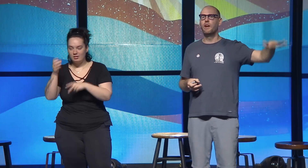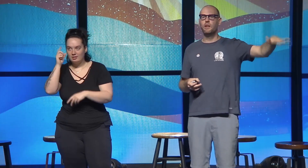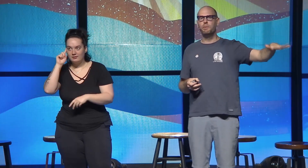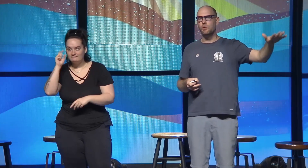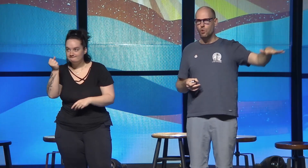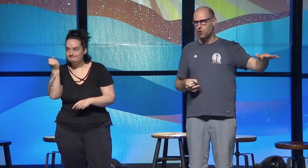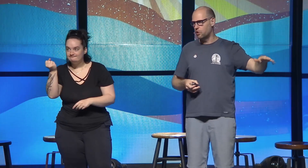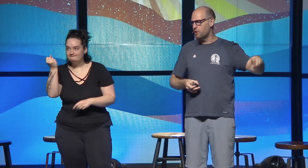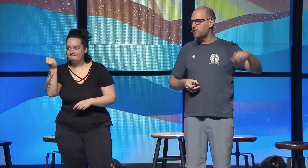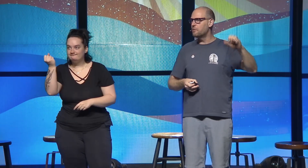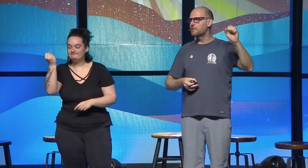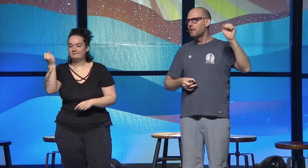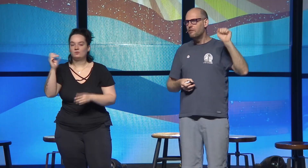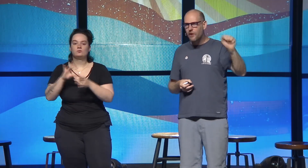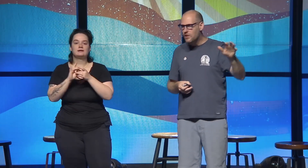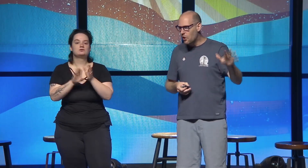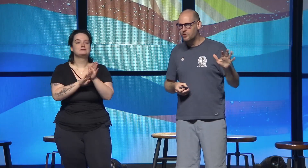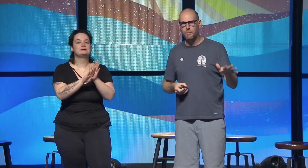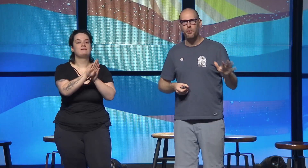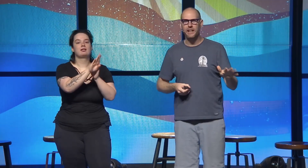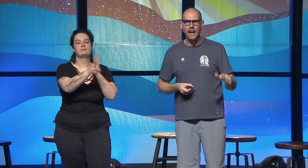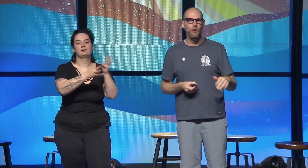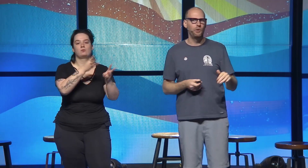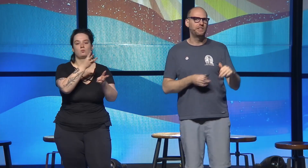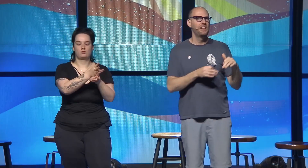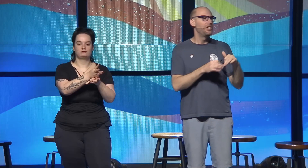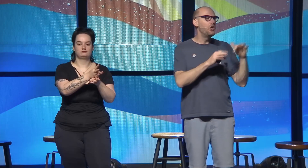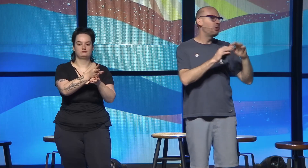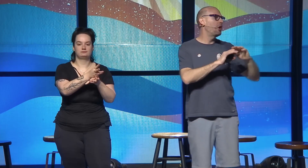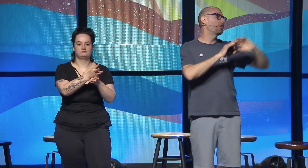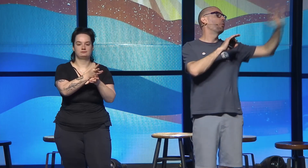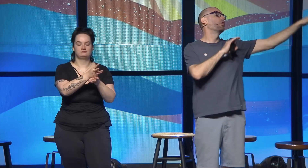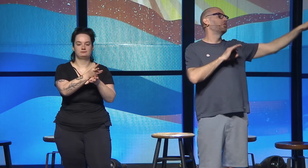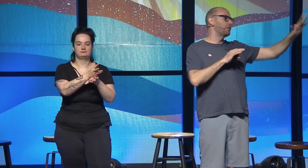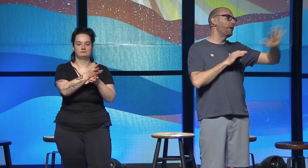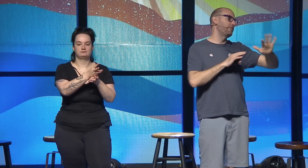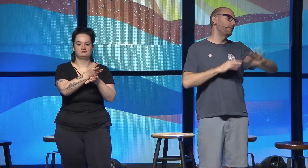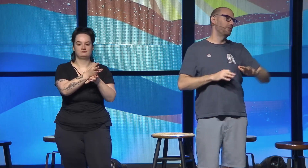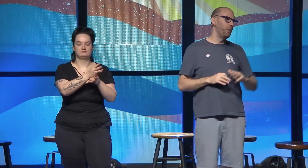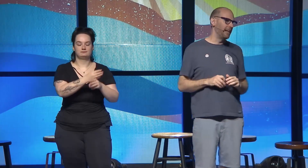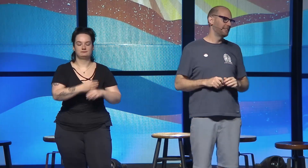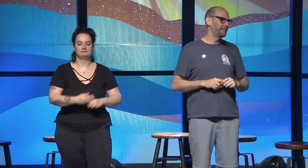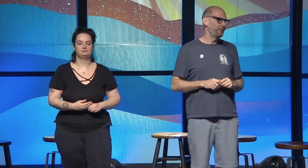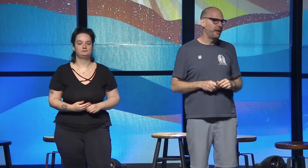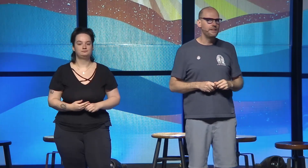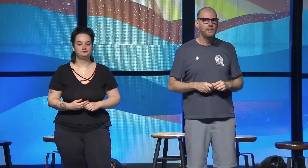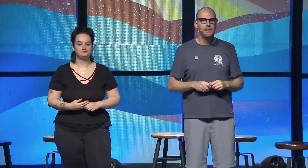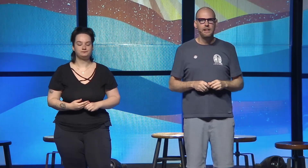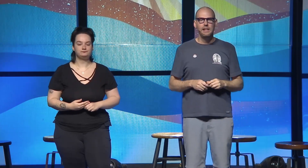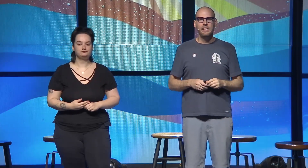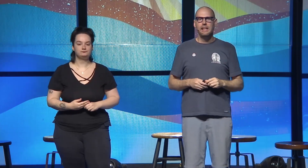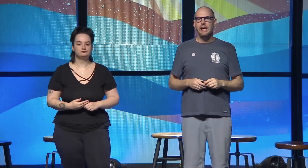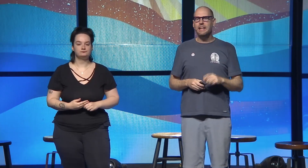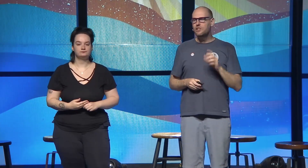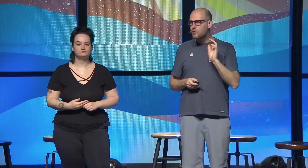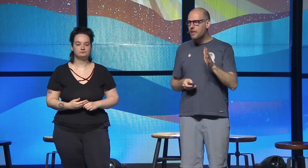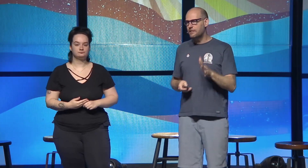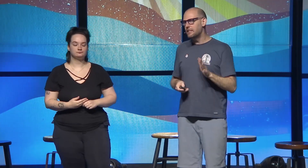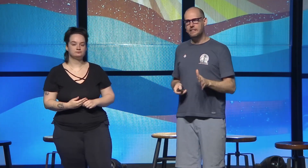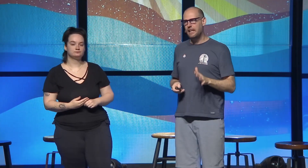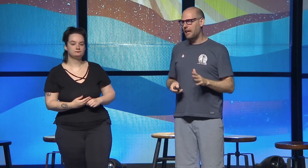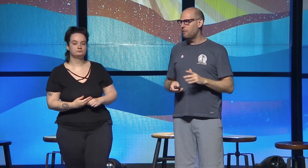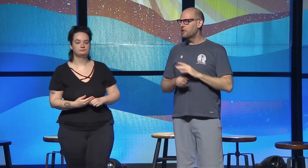so-called developing world, which he was very known to point out was no longer worlds away from the West, right? And